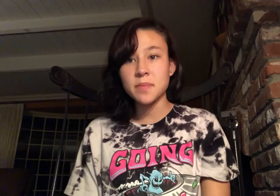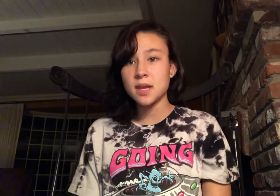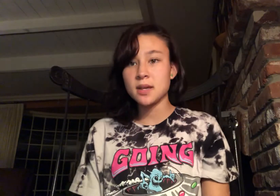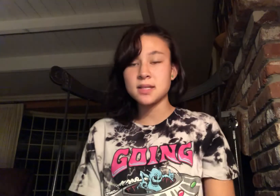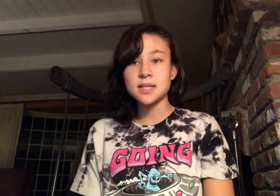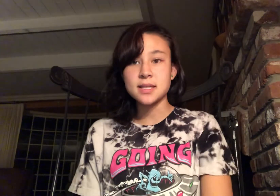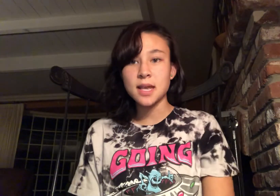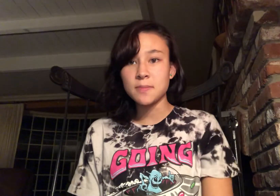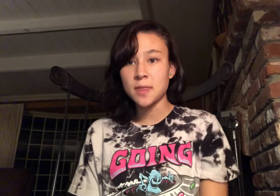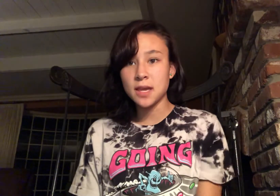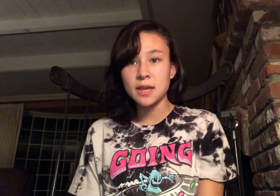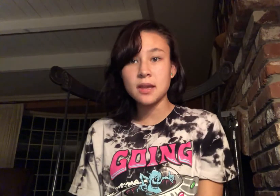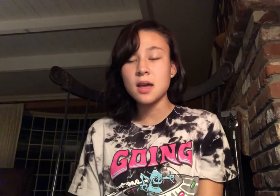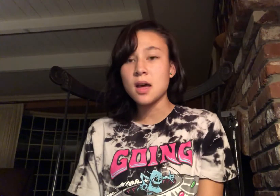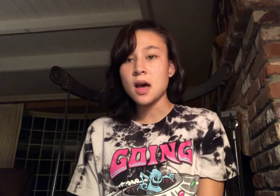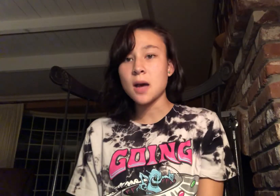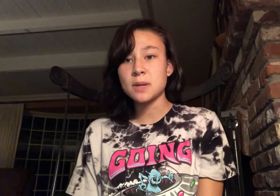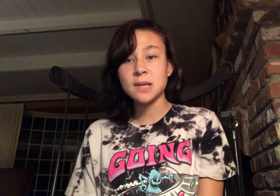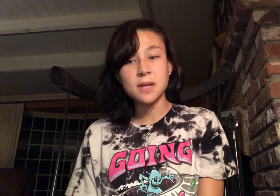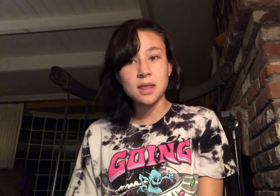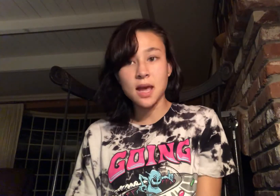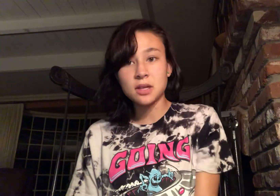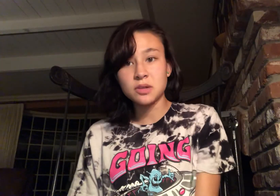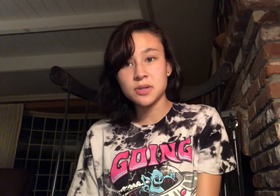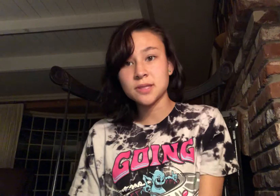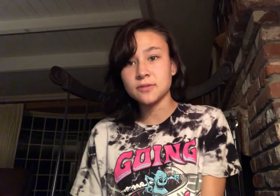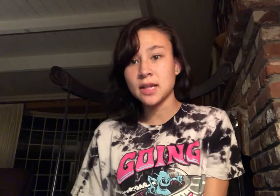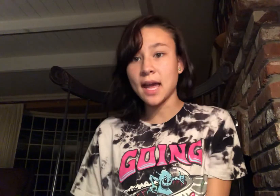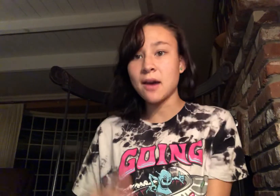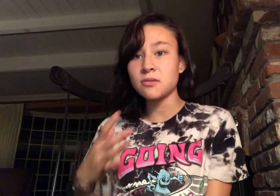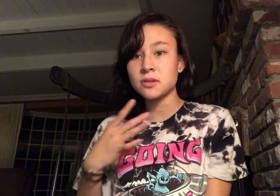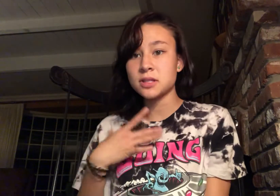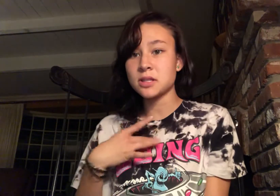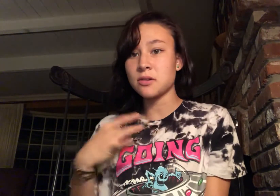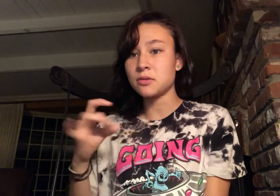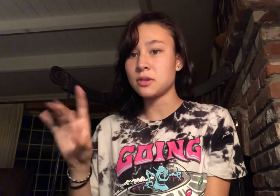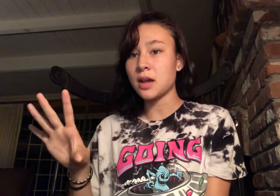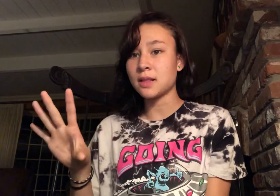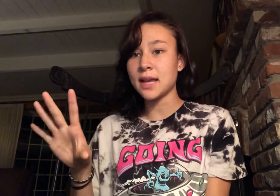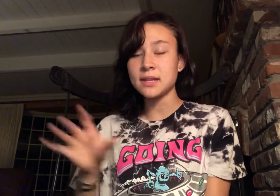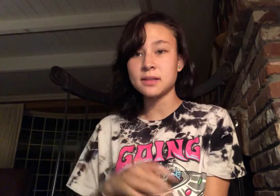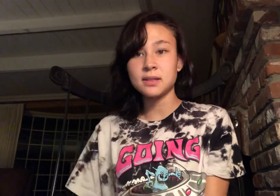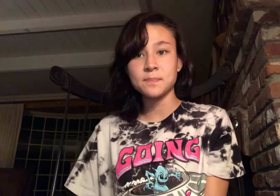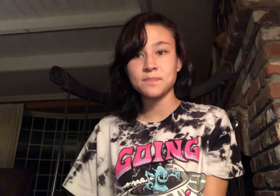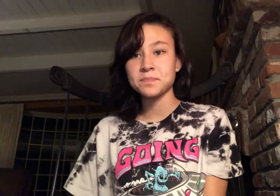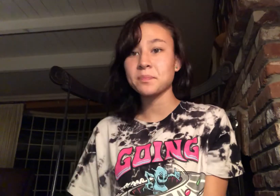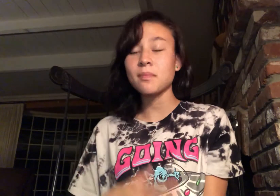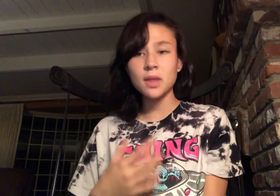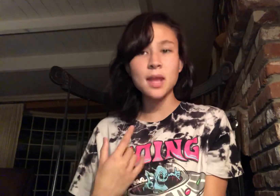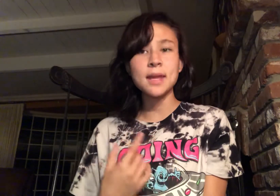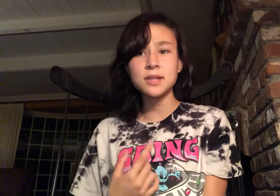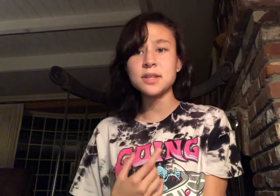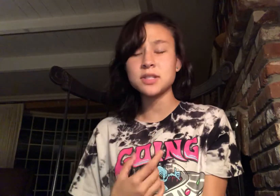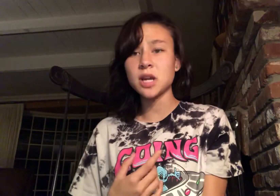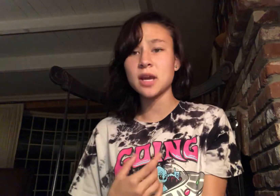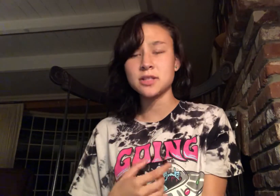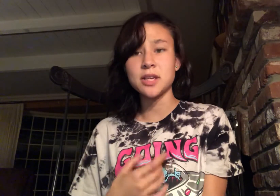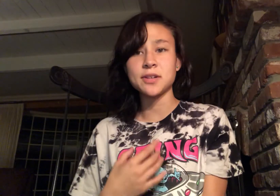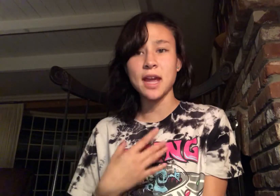something. It's the same thing, except at the end, you're going to flick out. So not like, and you can shake your head